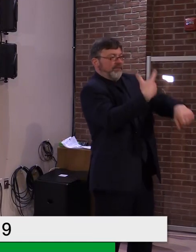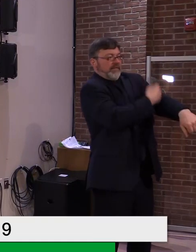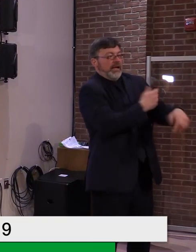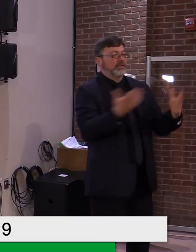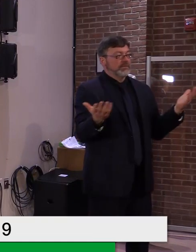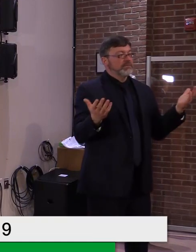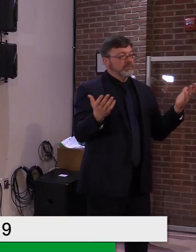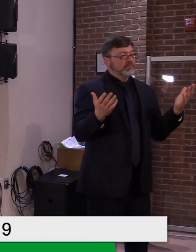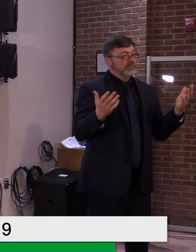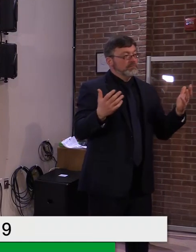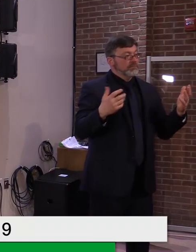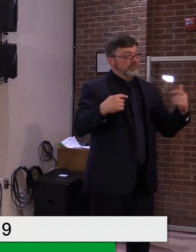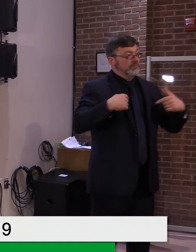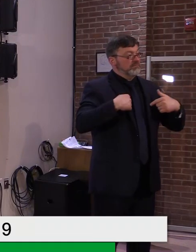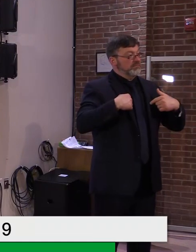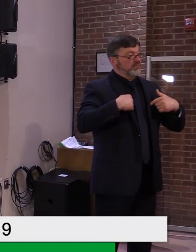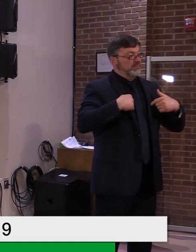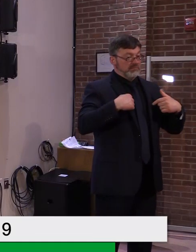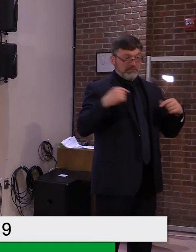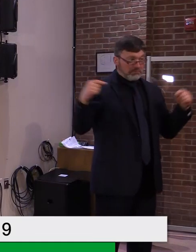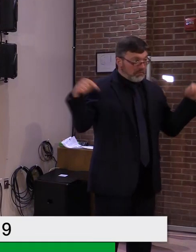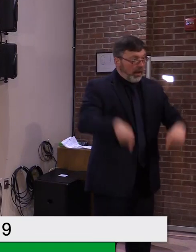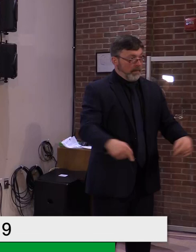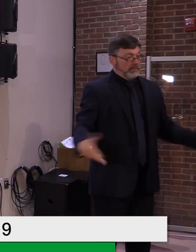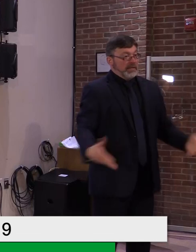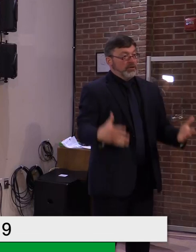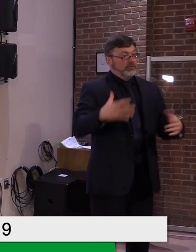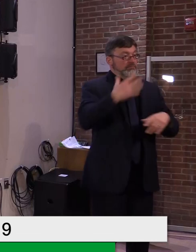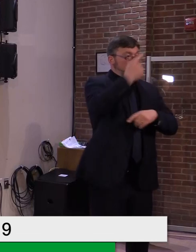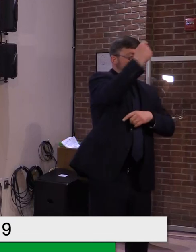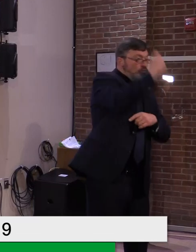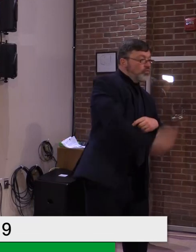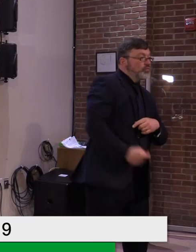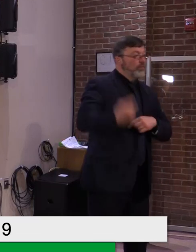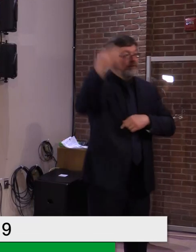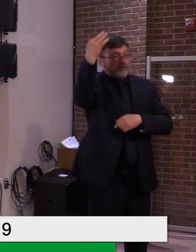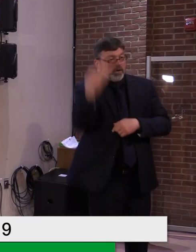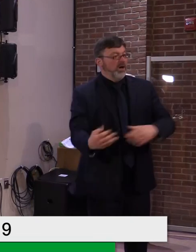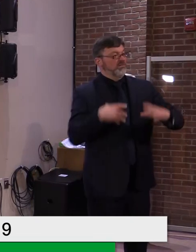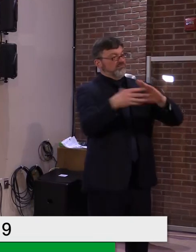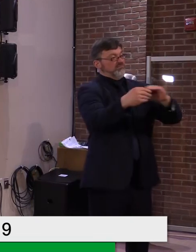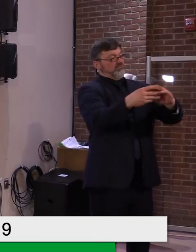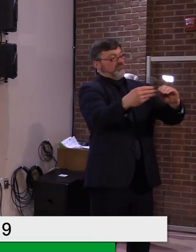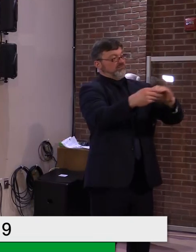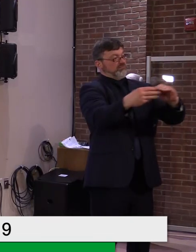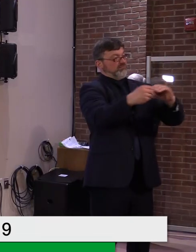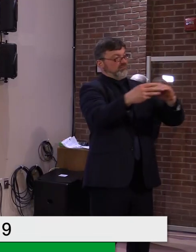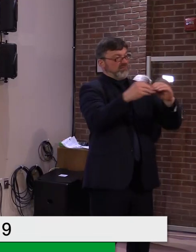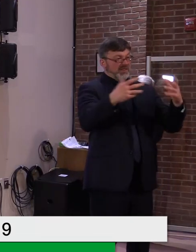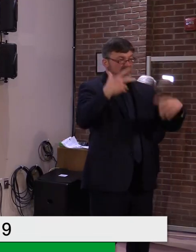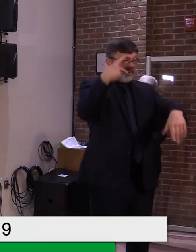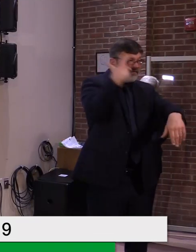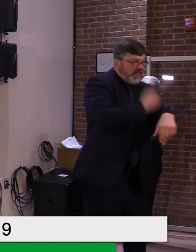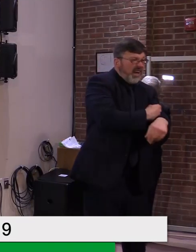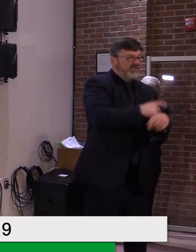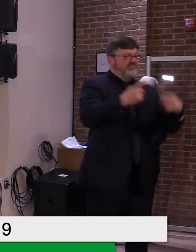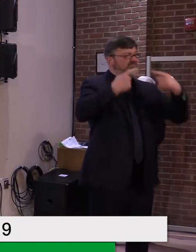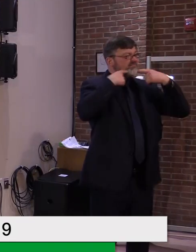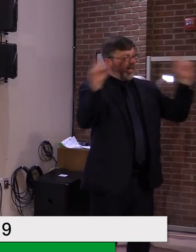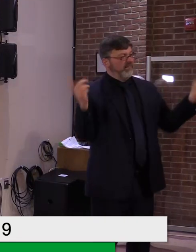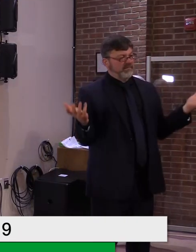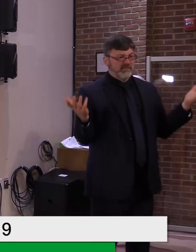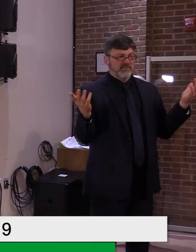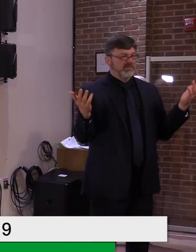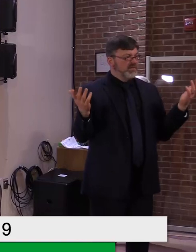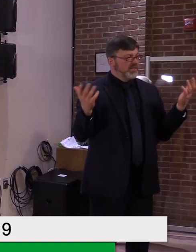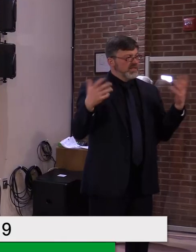or twice a week and talk about how the efficacy of this vaccine, and this is the